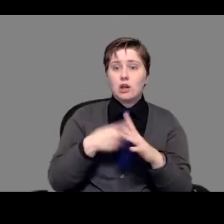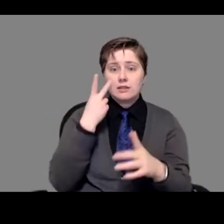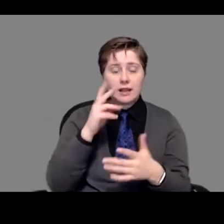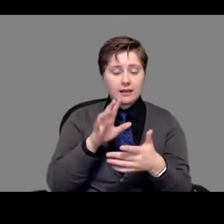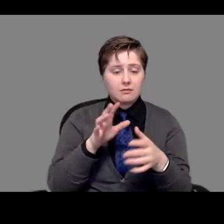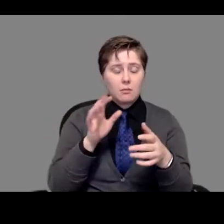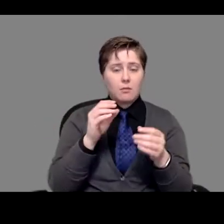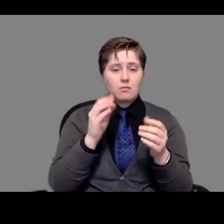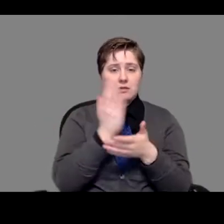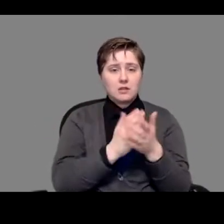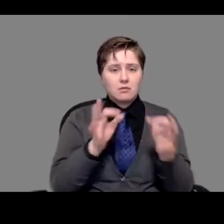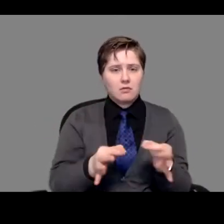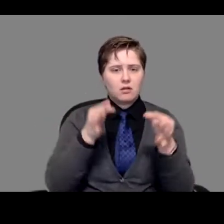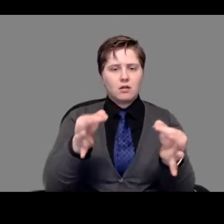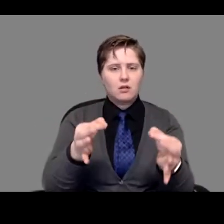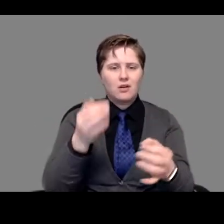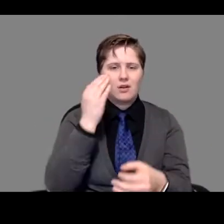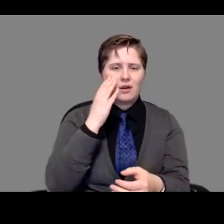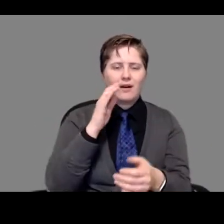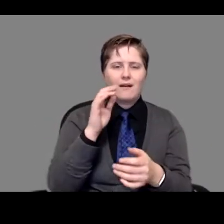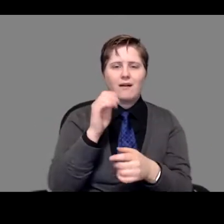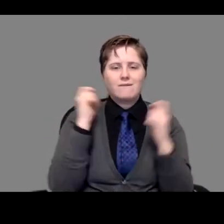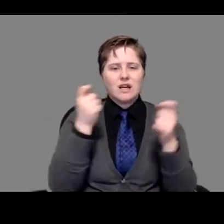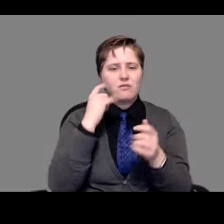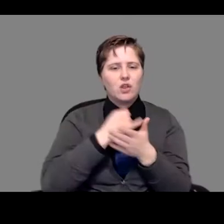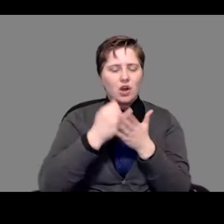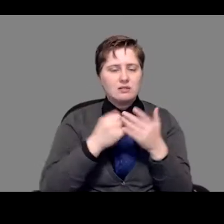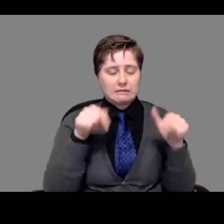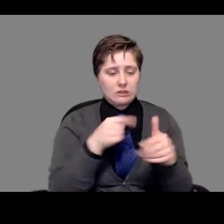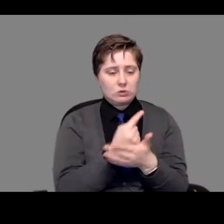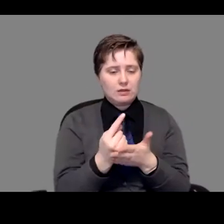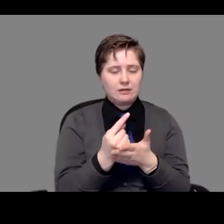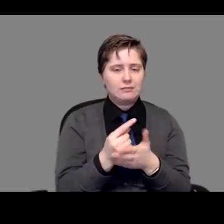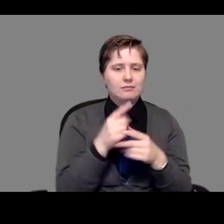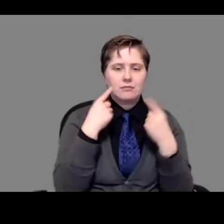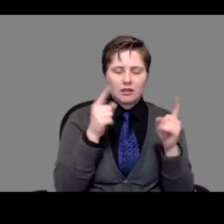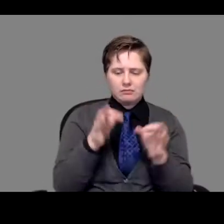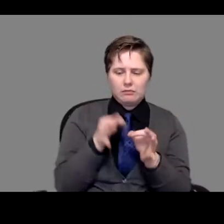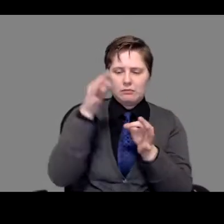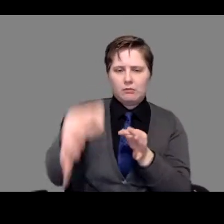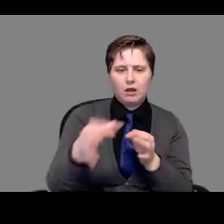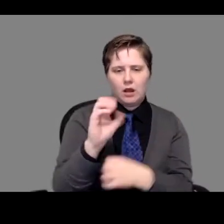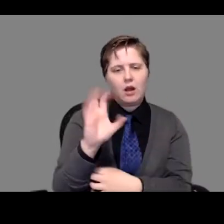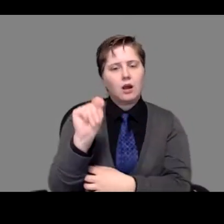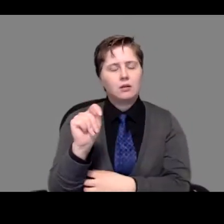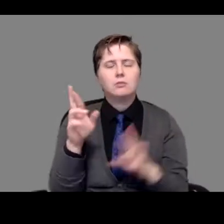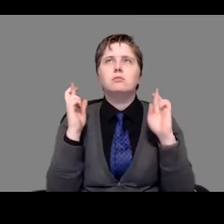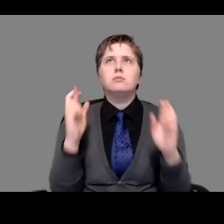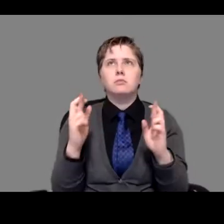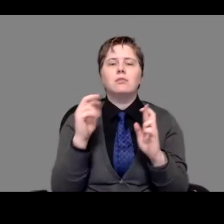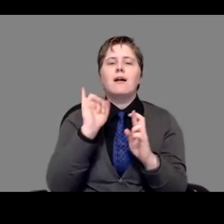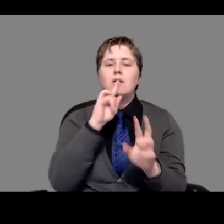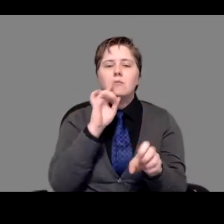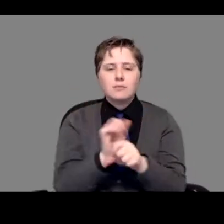rescheduled. For example, the Crosby Festival of the Arts just this week announced that they're moving to an October date, and fingers crossed that